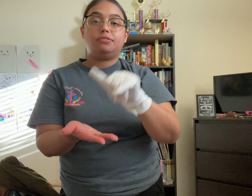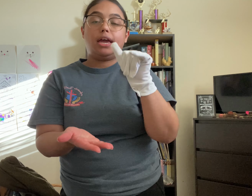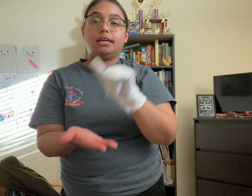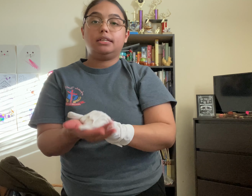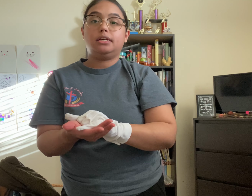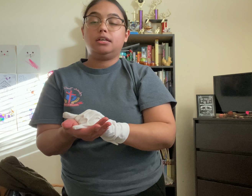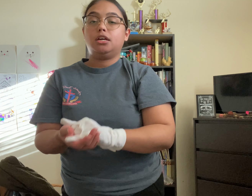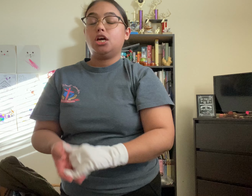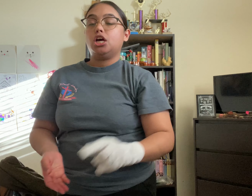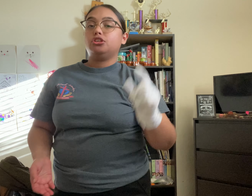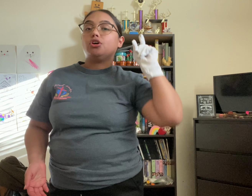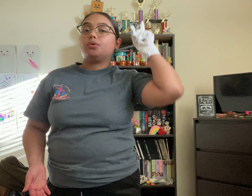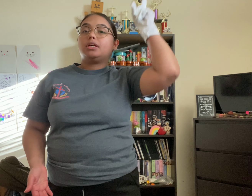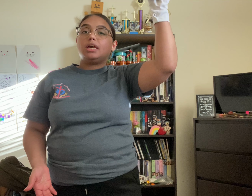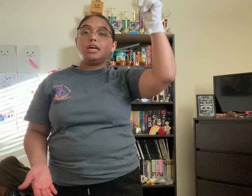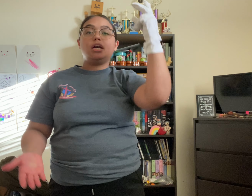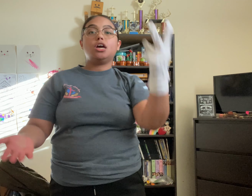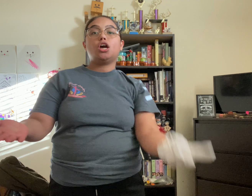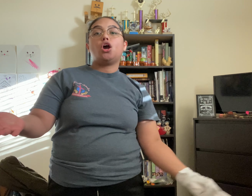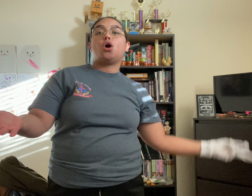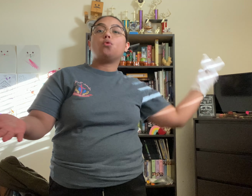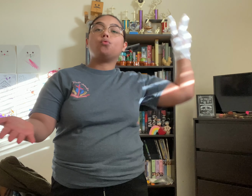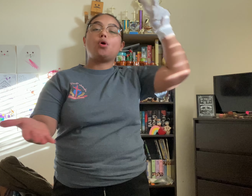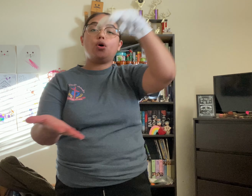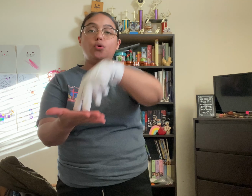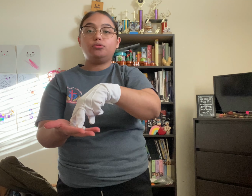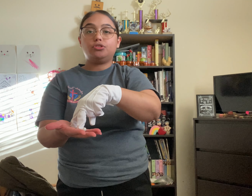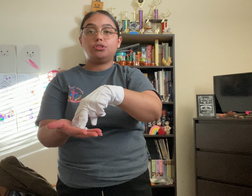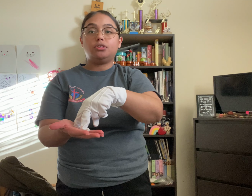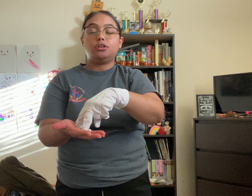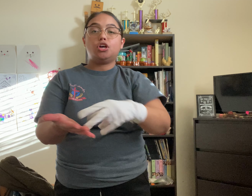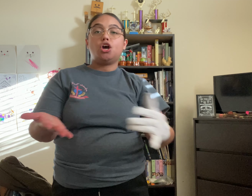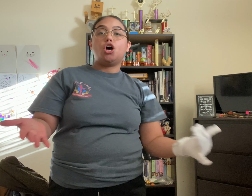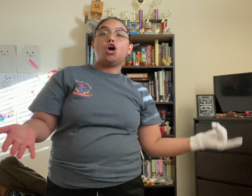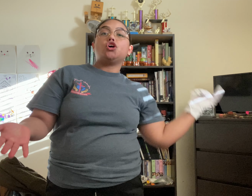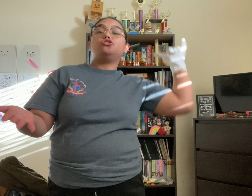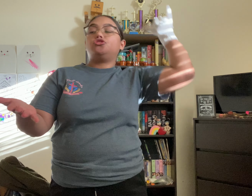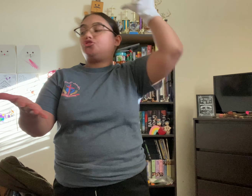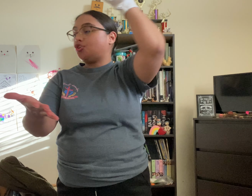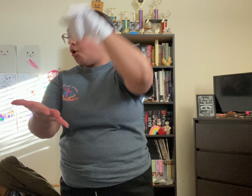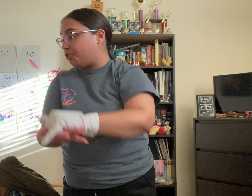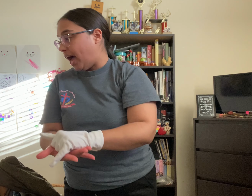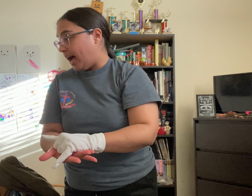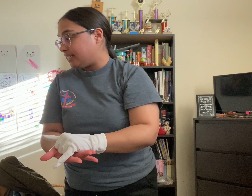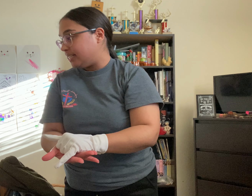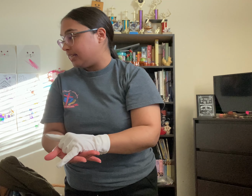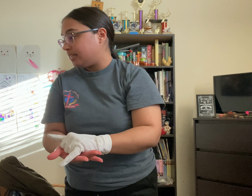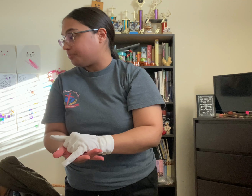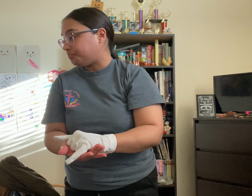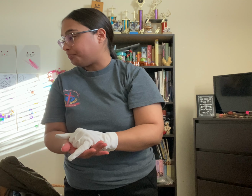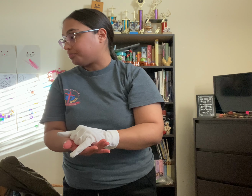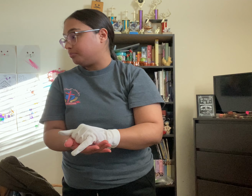hand. So he rose so that